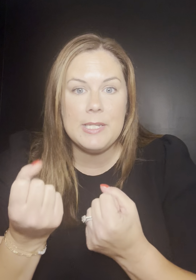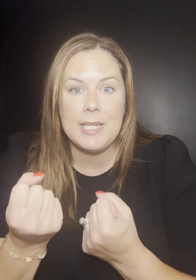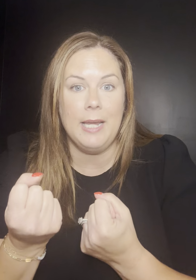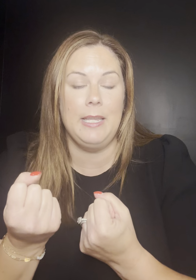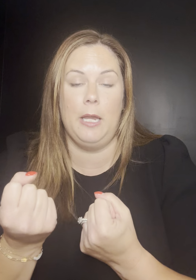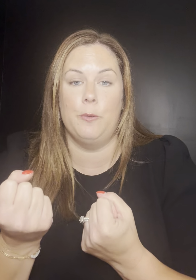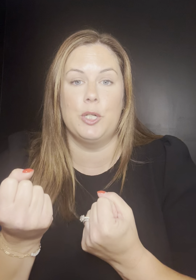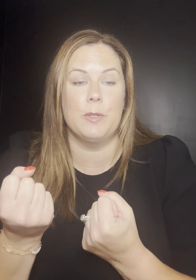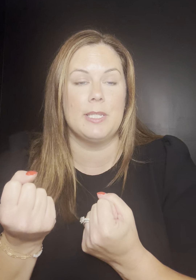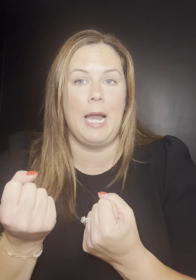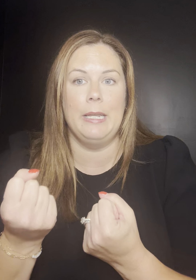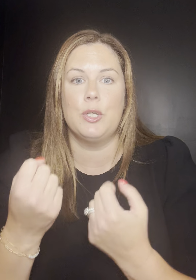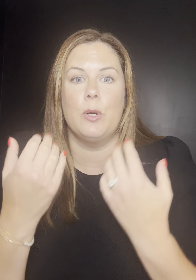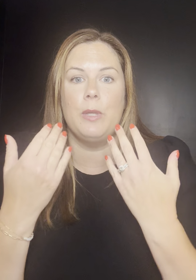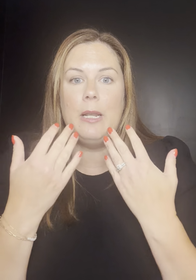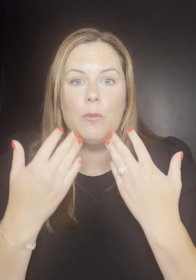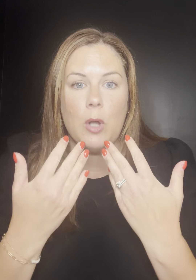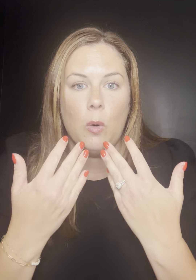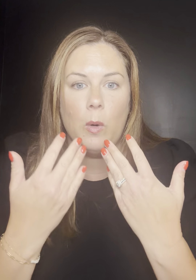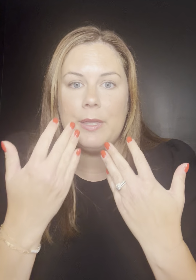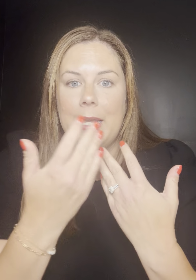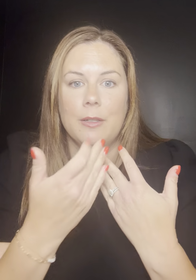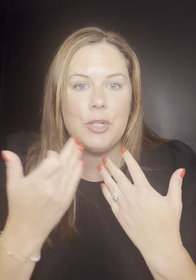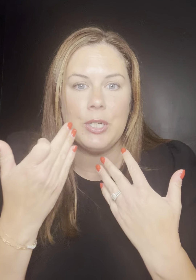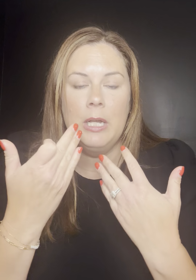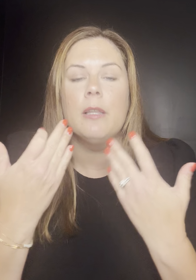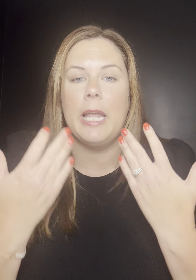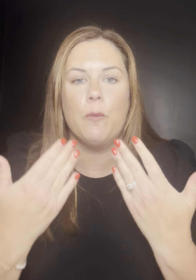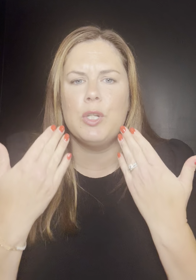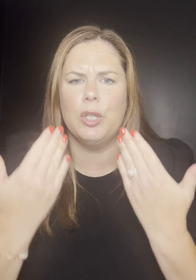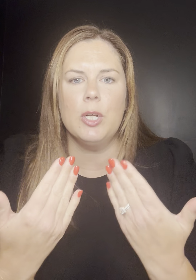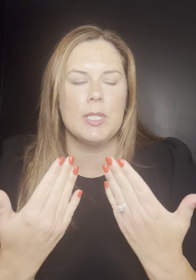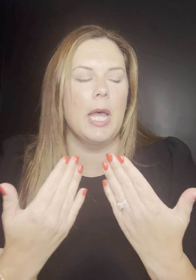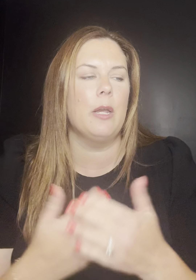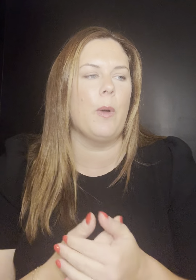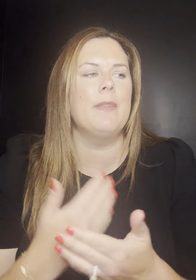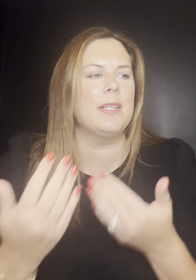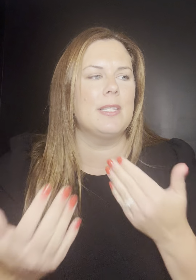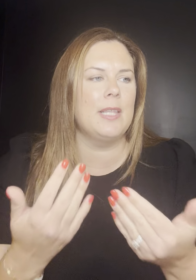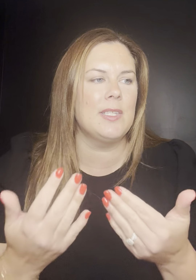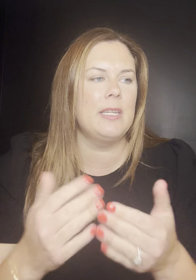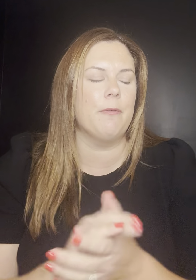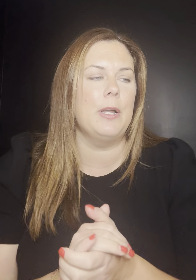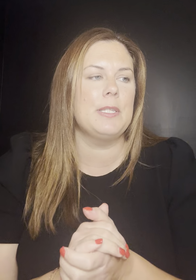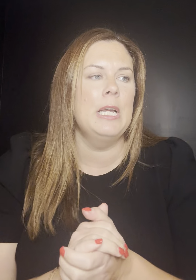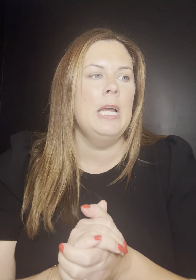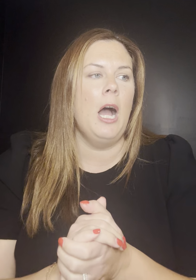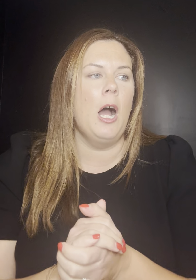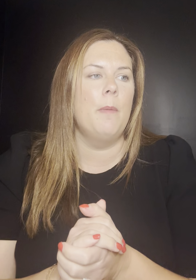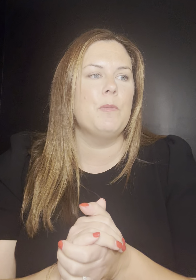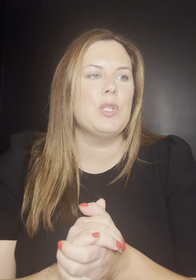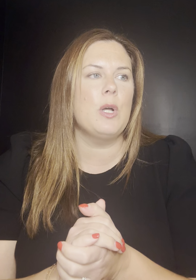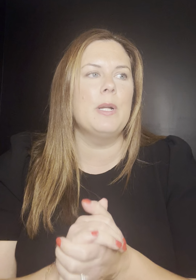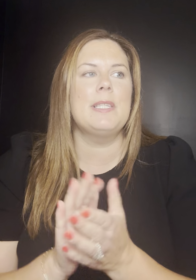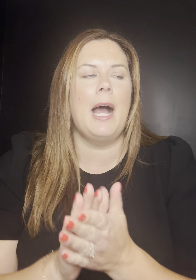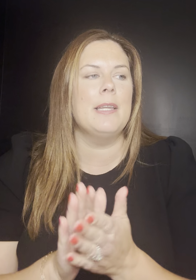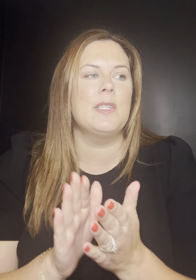sign language was signed? So they don't know what the English language looks like, right? That's different. So it's not